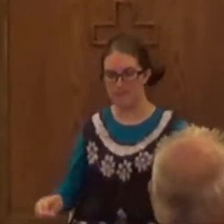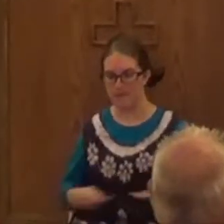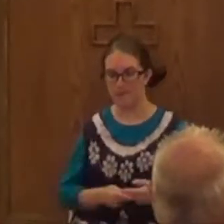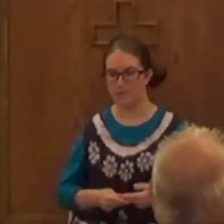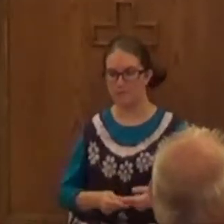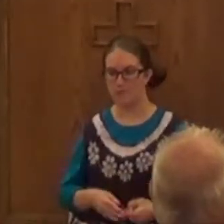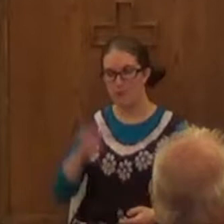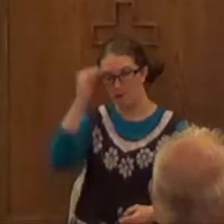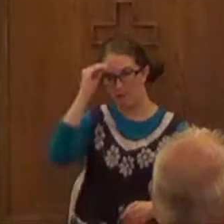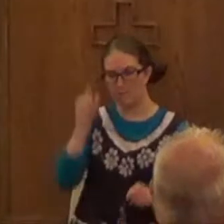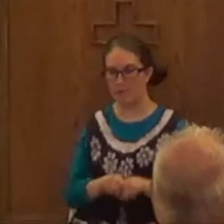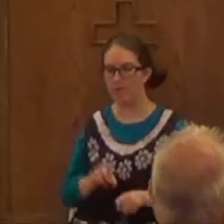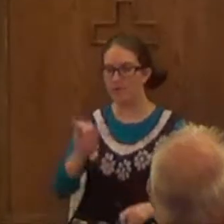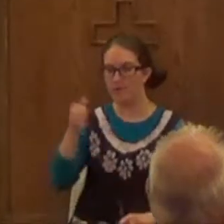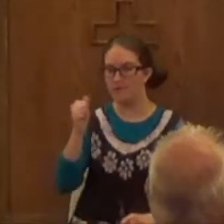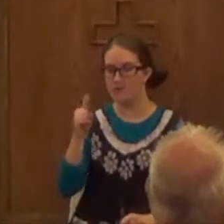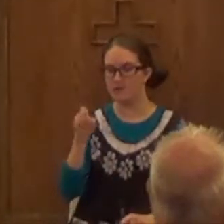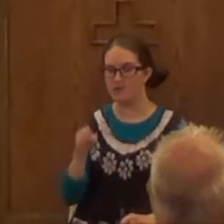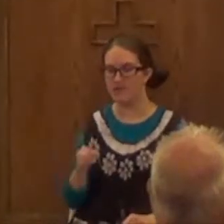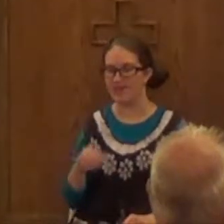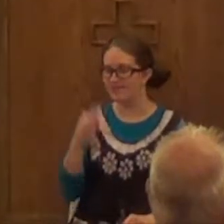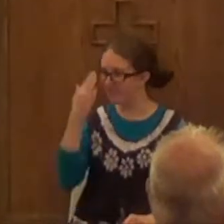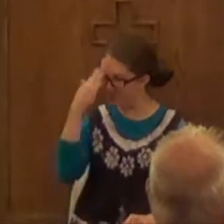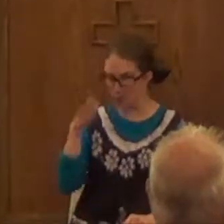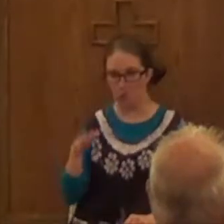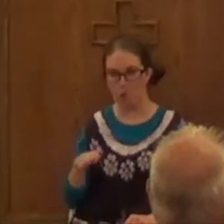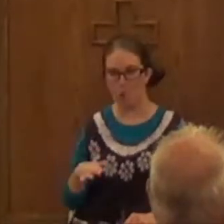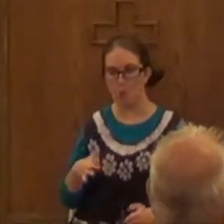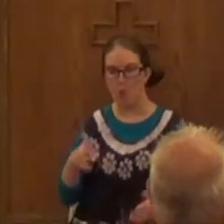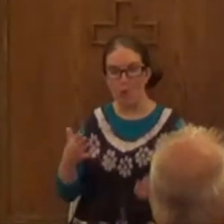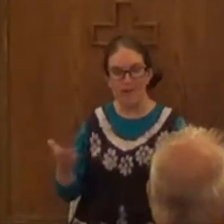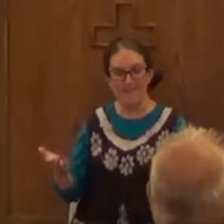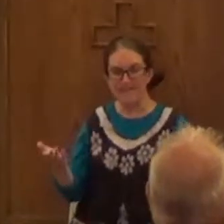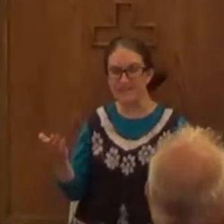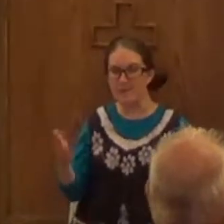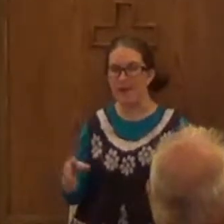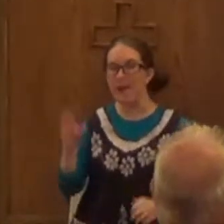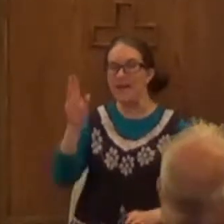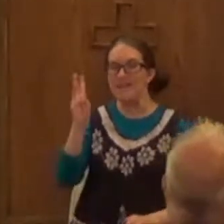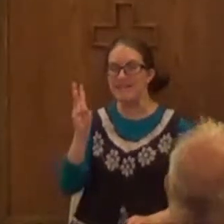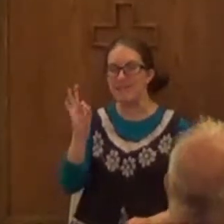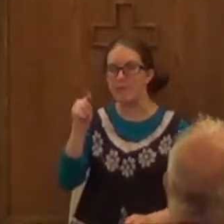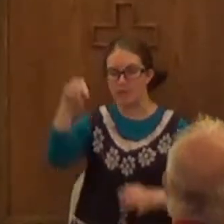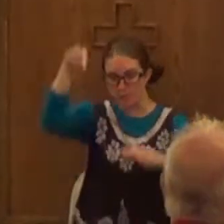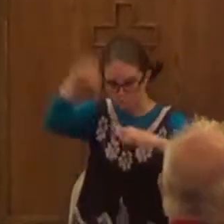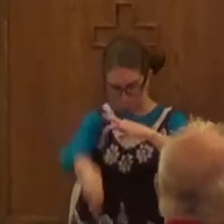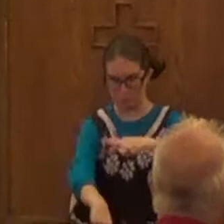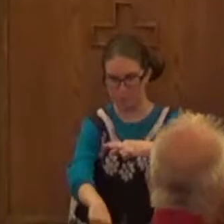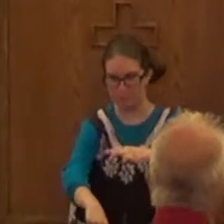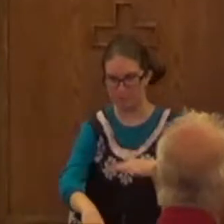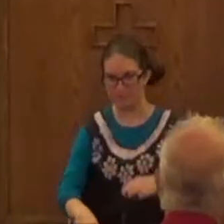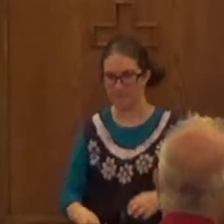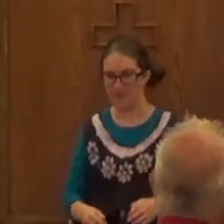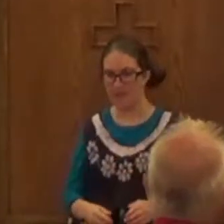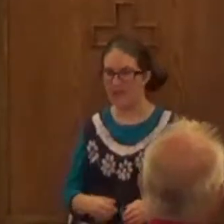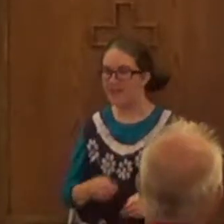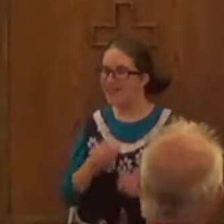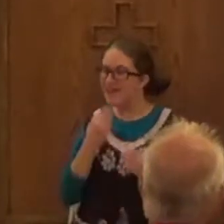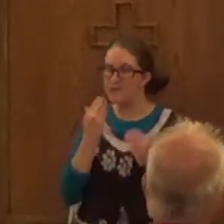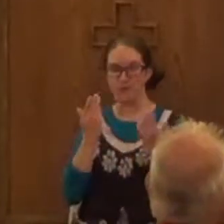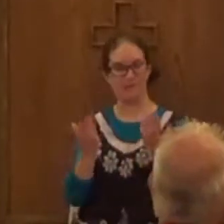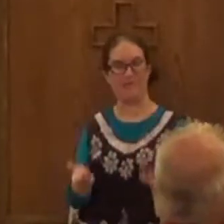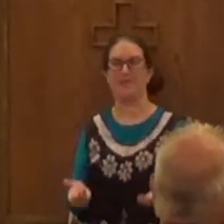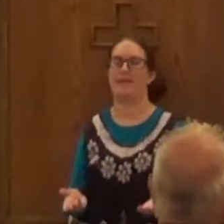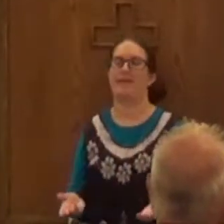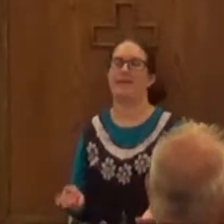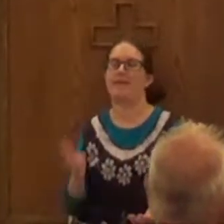what Brother Jade didn't know was that the foam pit was about 6 feet deep. And they don't give a warning sign.